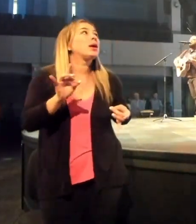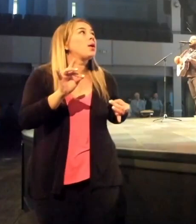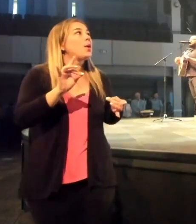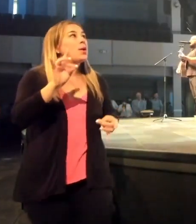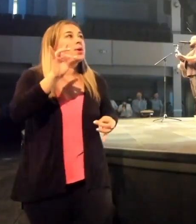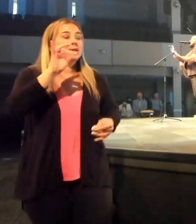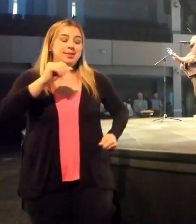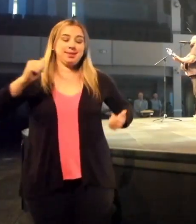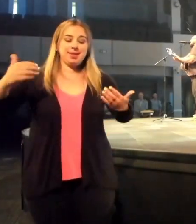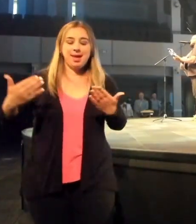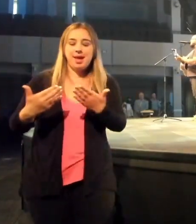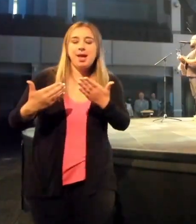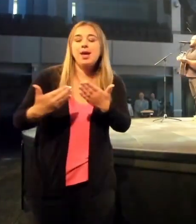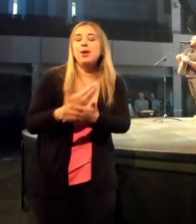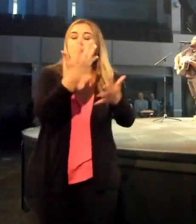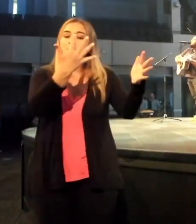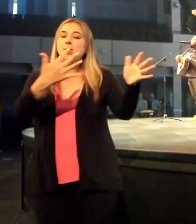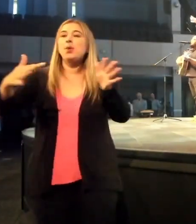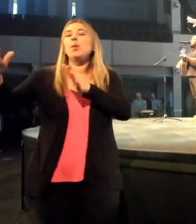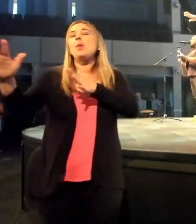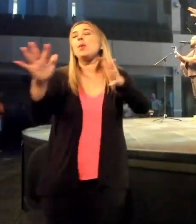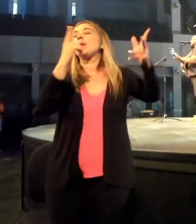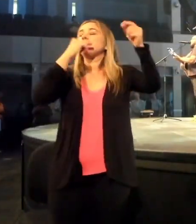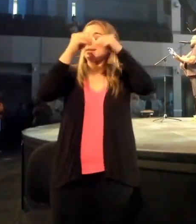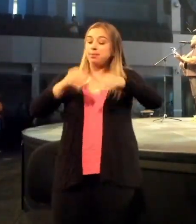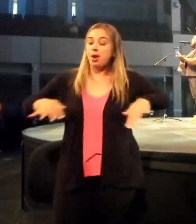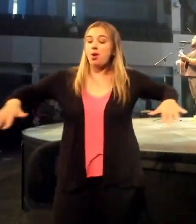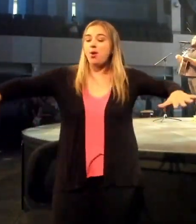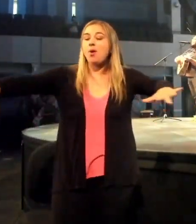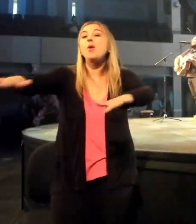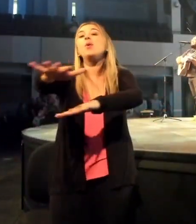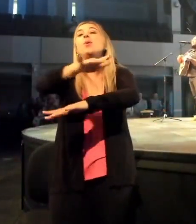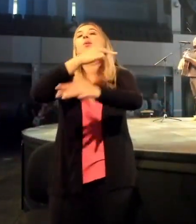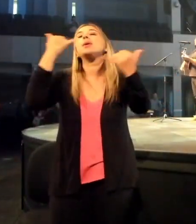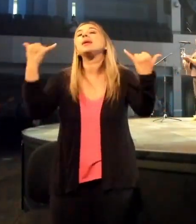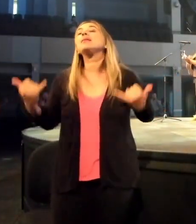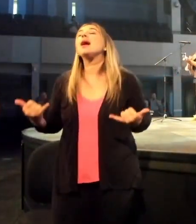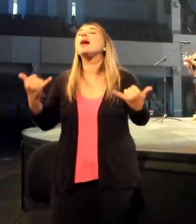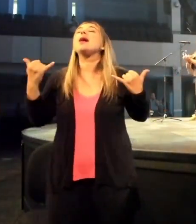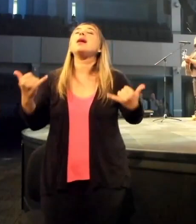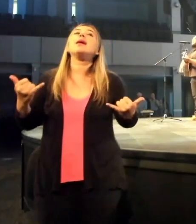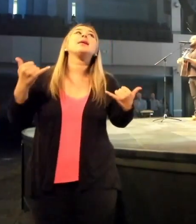A new wind is blowing right now.